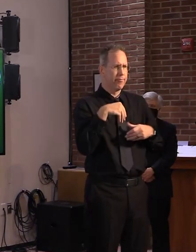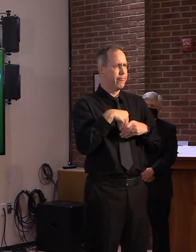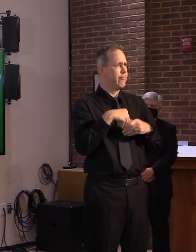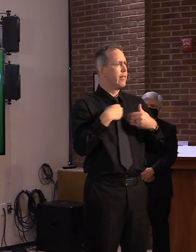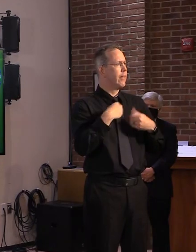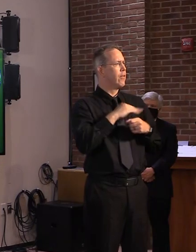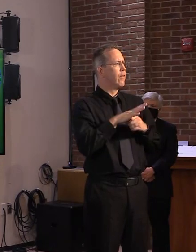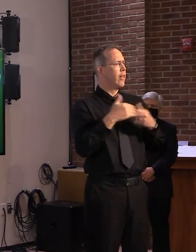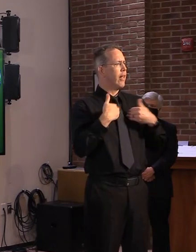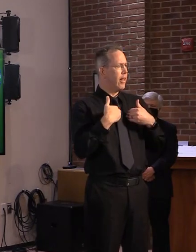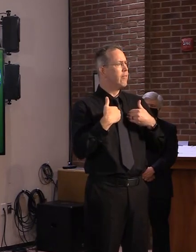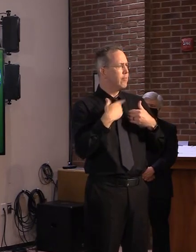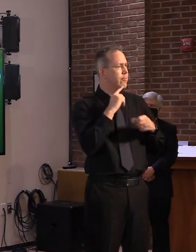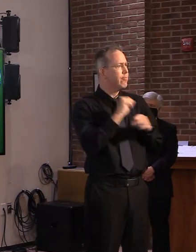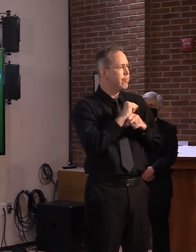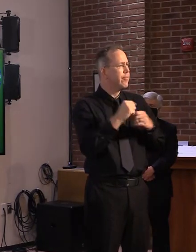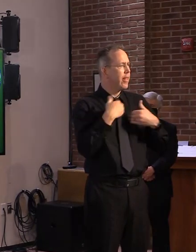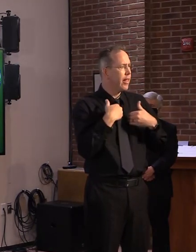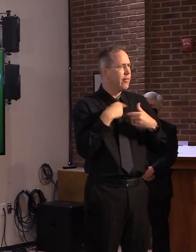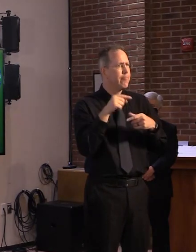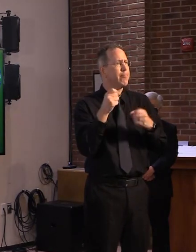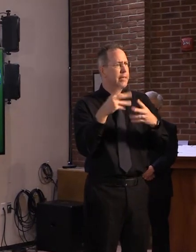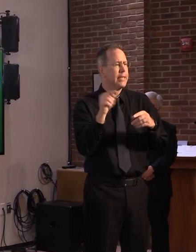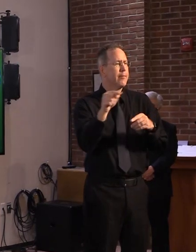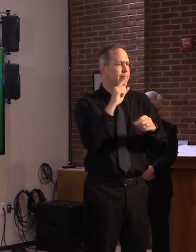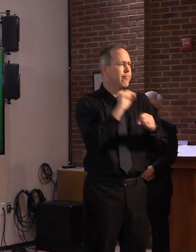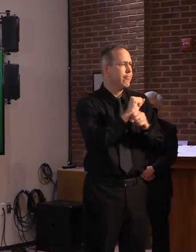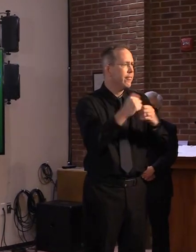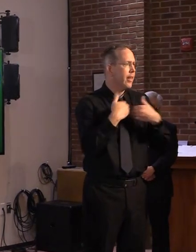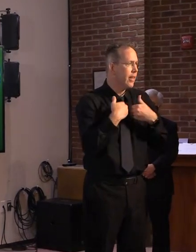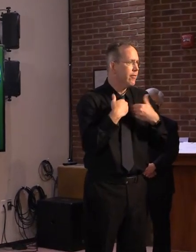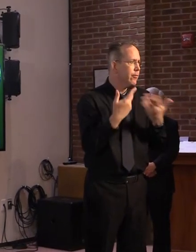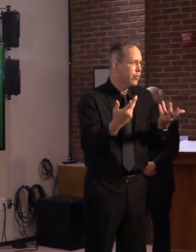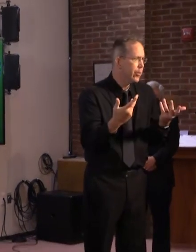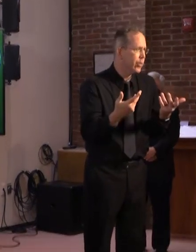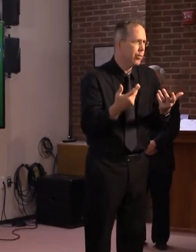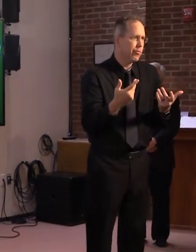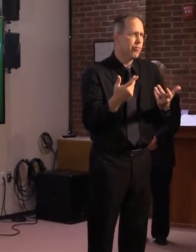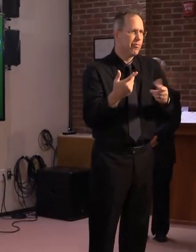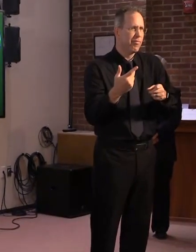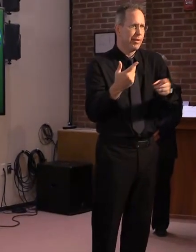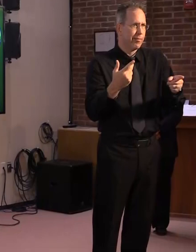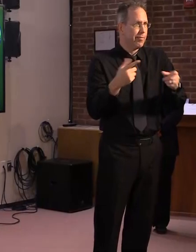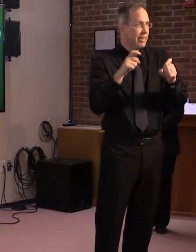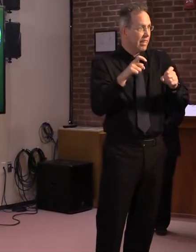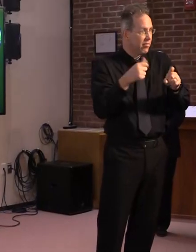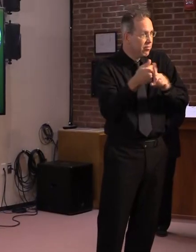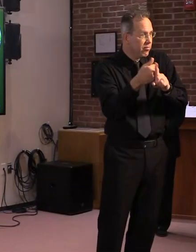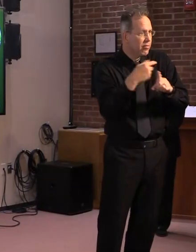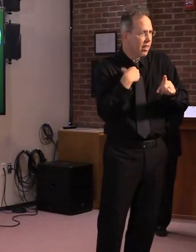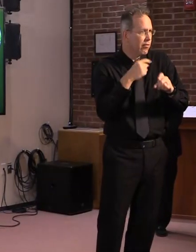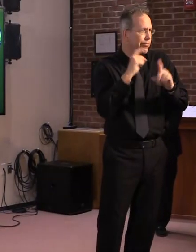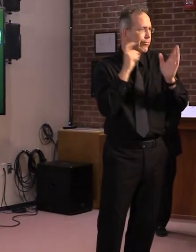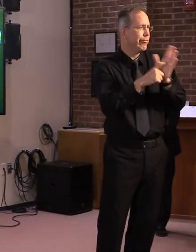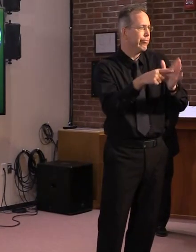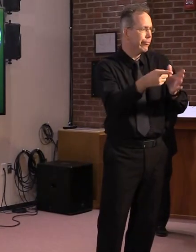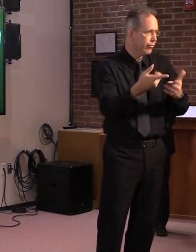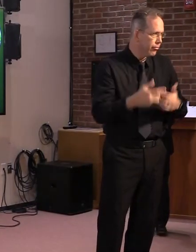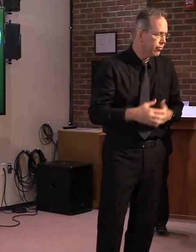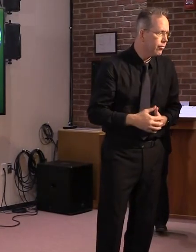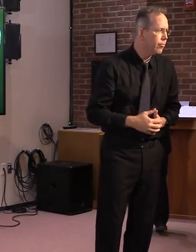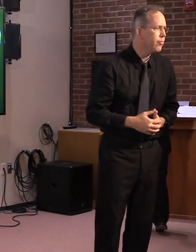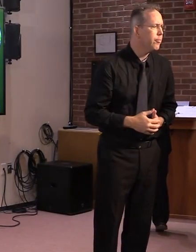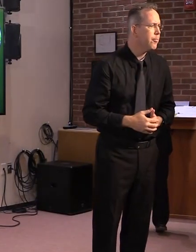I see, thank you. Governor, this goes back to a question I'd asked